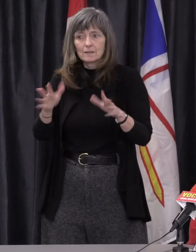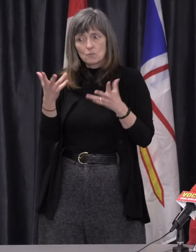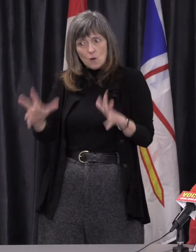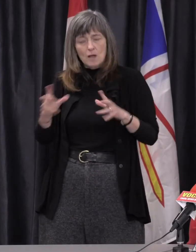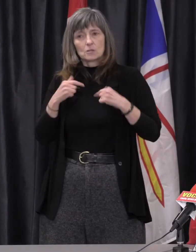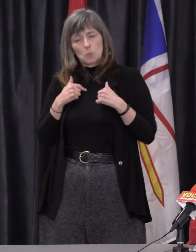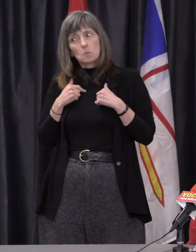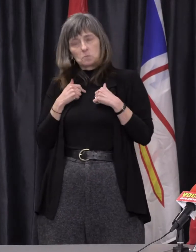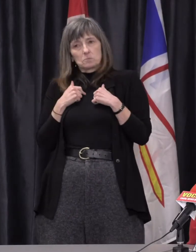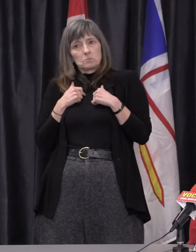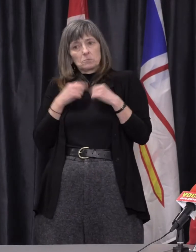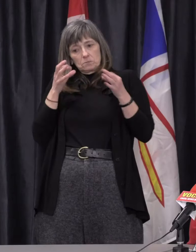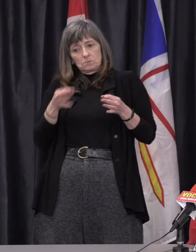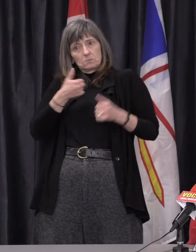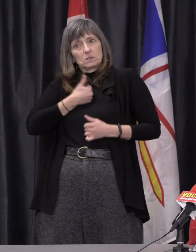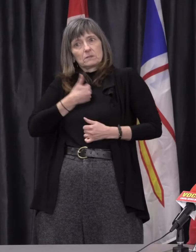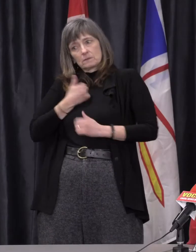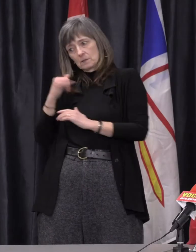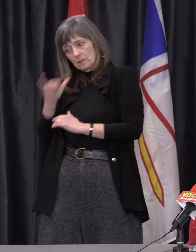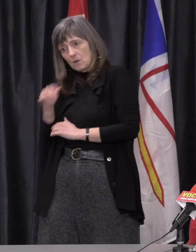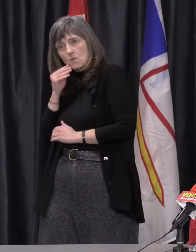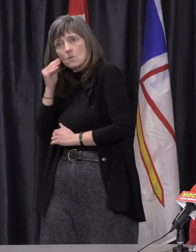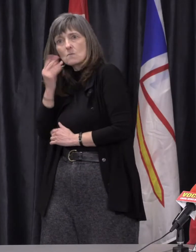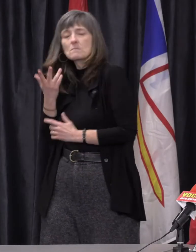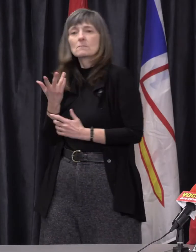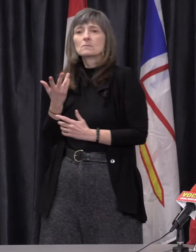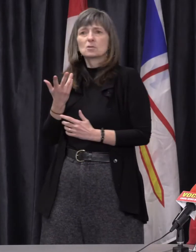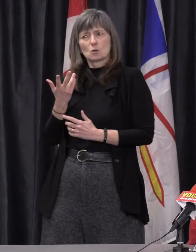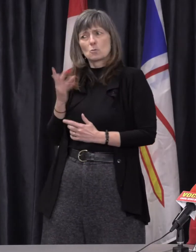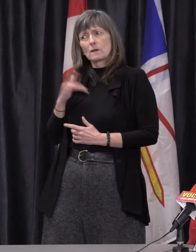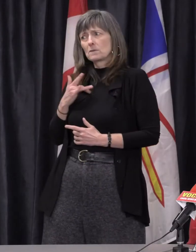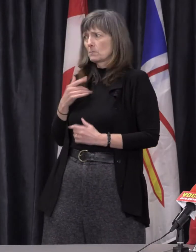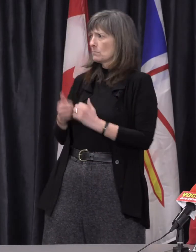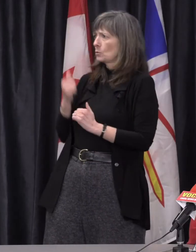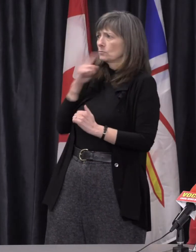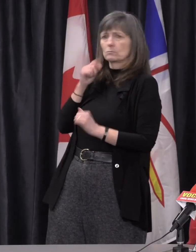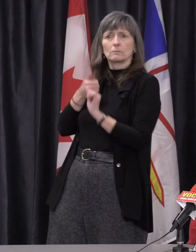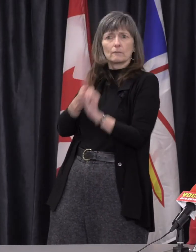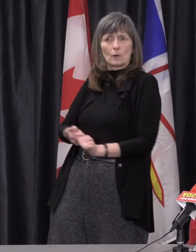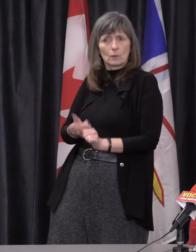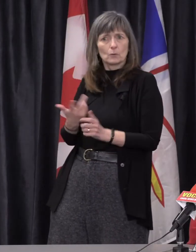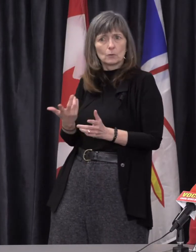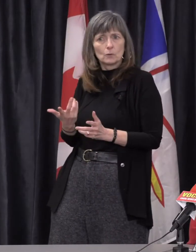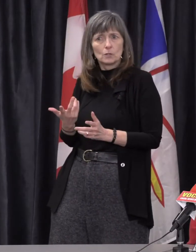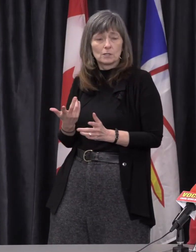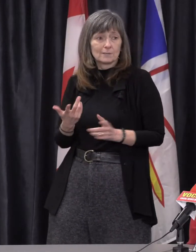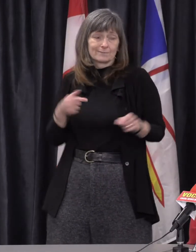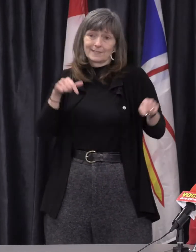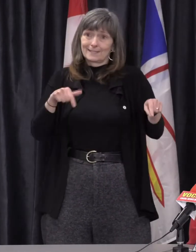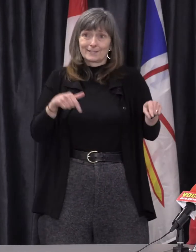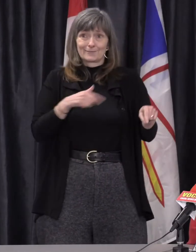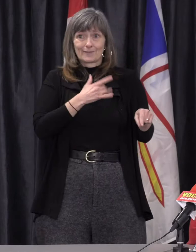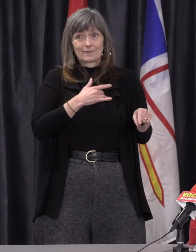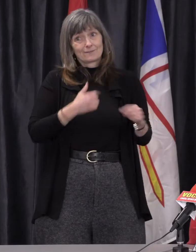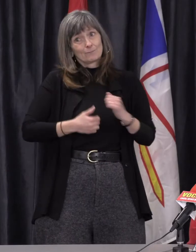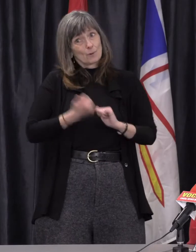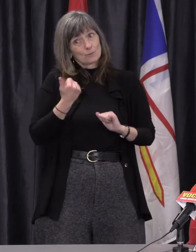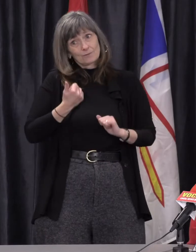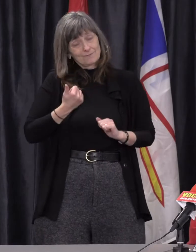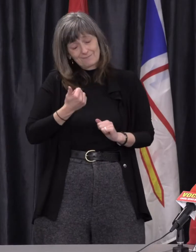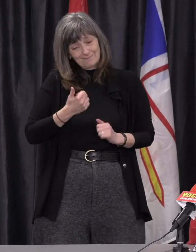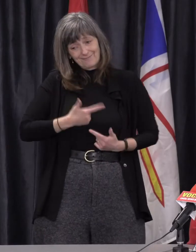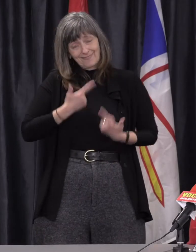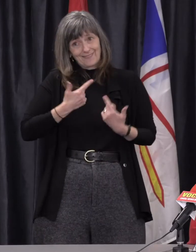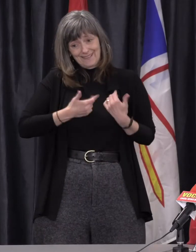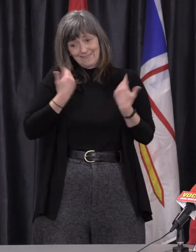illness in other people, particularly in vulnerable people. And I think, this province, I've lived in it most of my life, and I